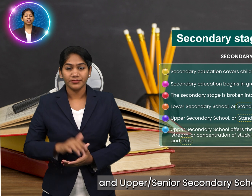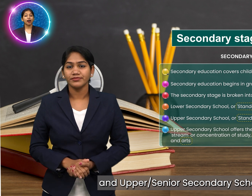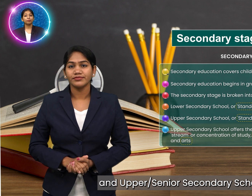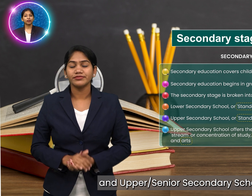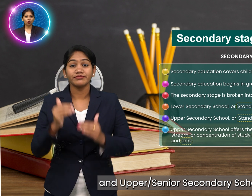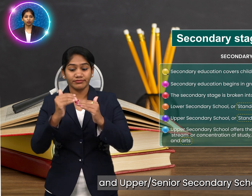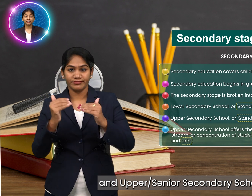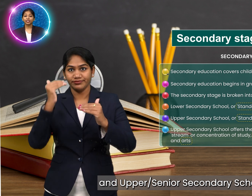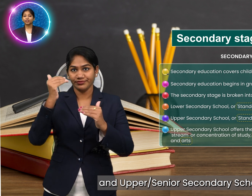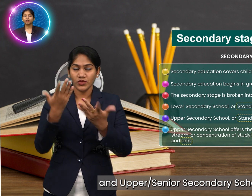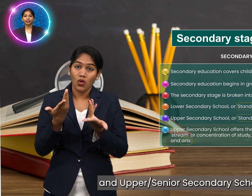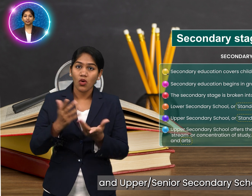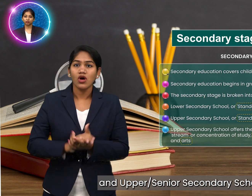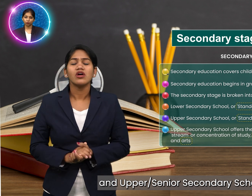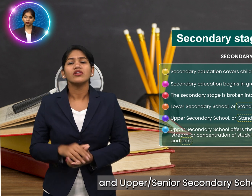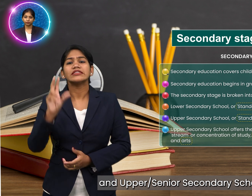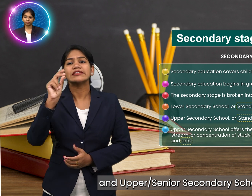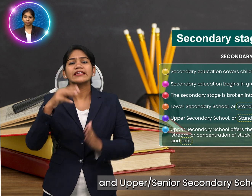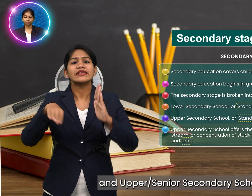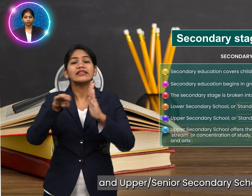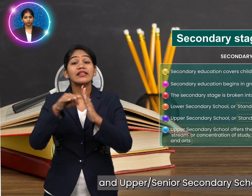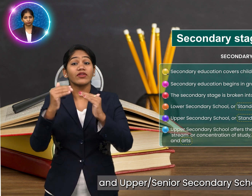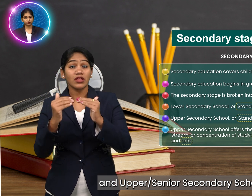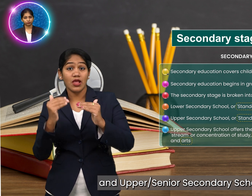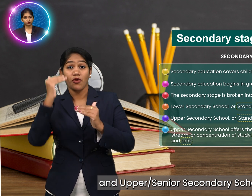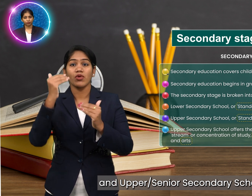and upper or senior secondary school